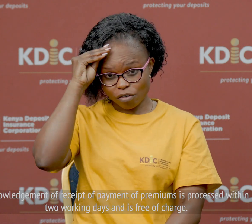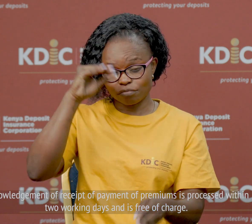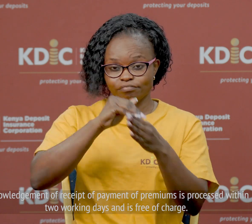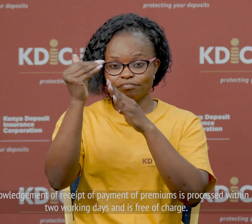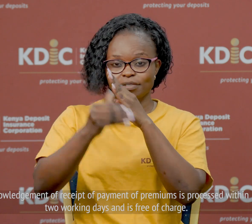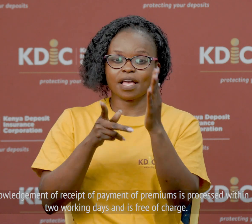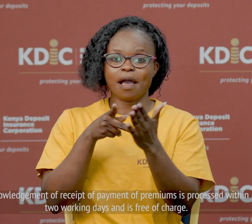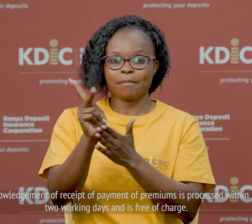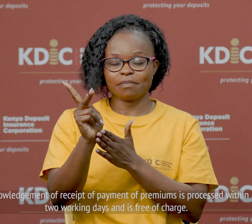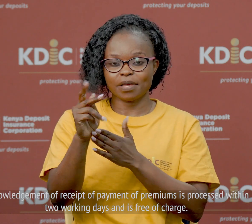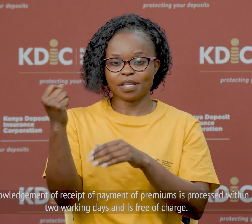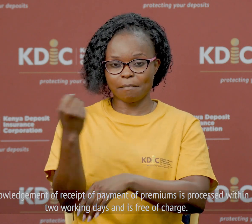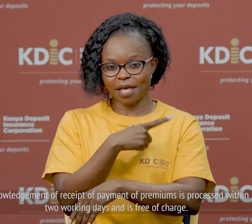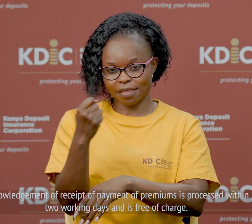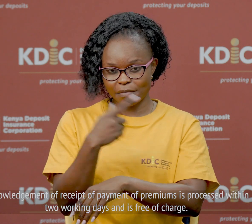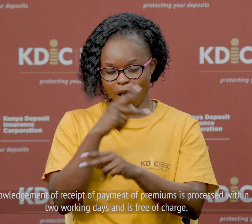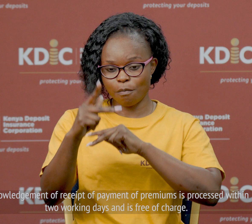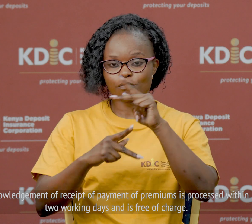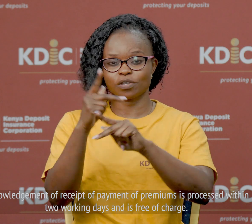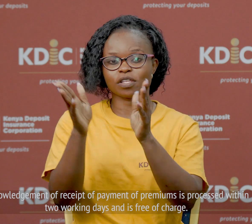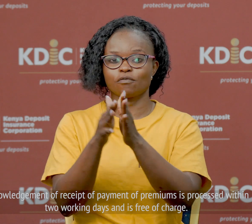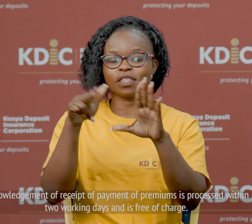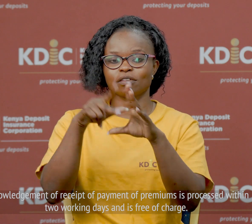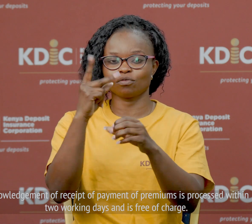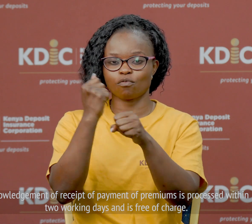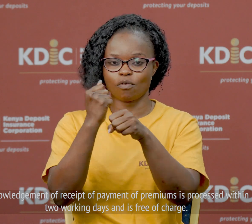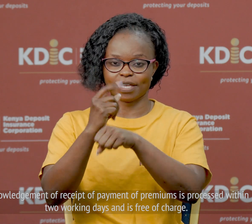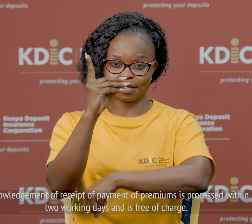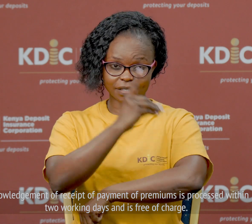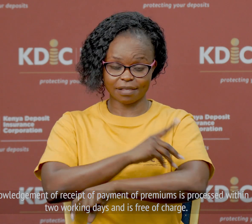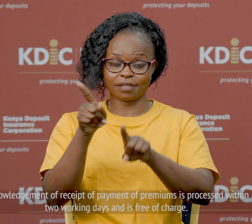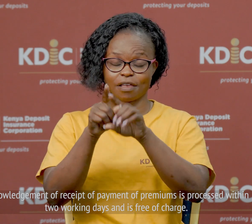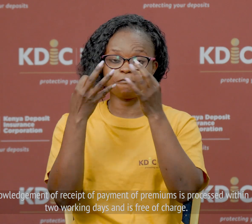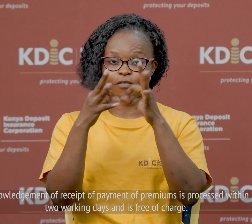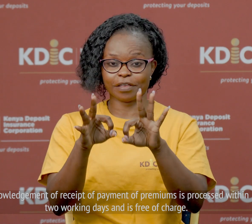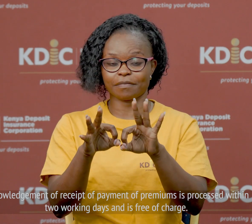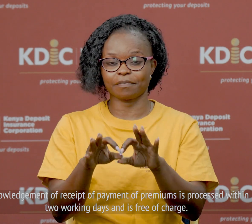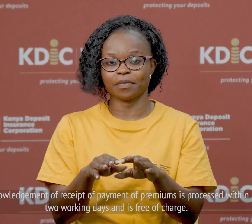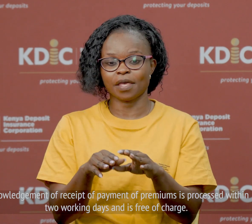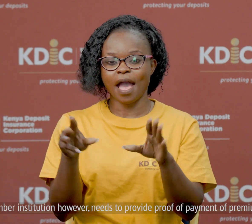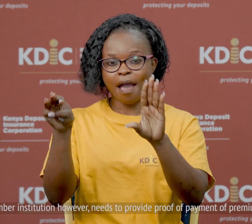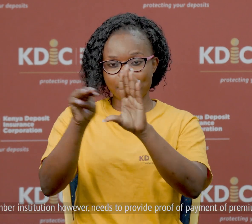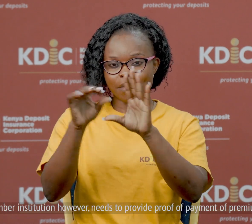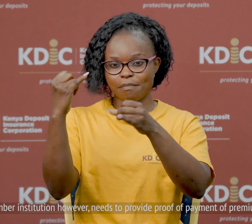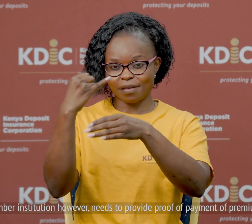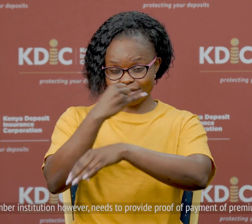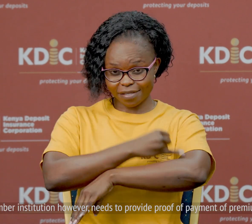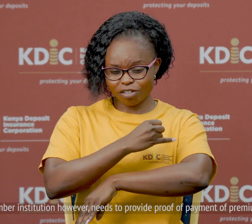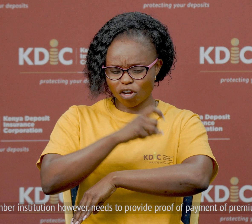Acknowledgement of receipt of payment of premiums is processed within 2 working days and is free of charge. The member institution, however,